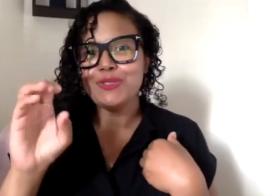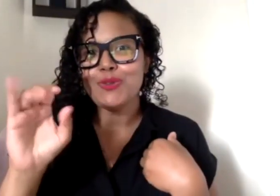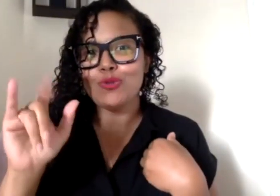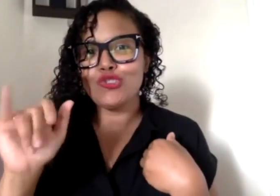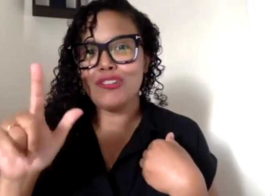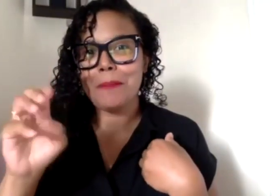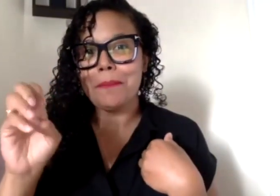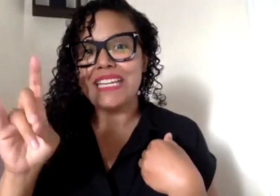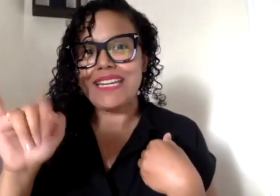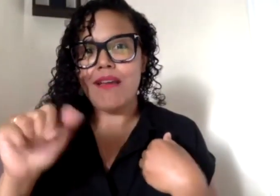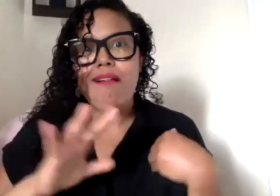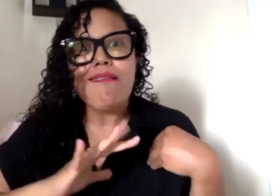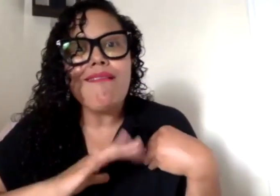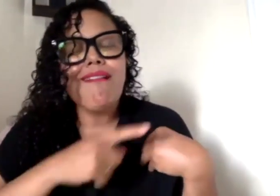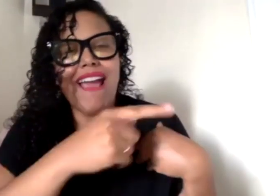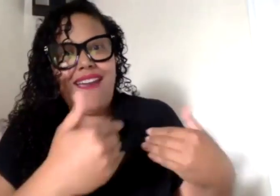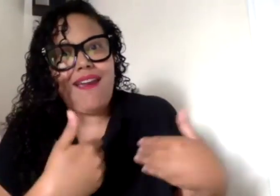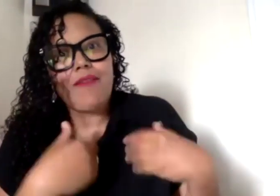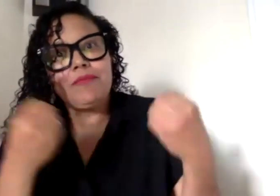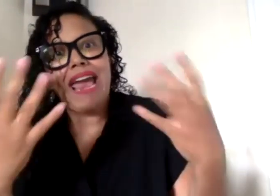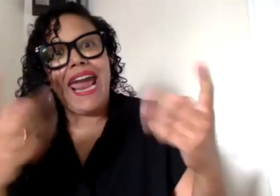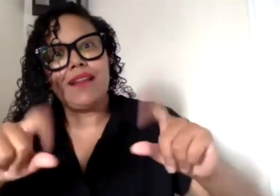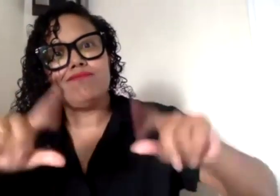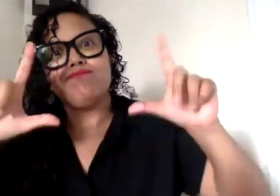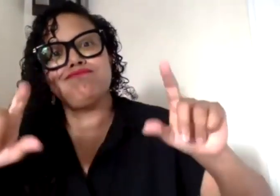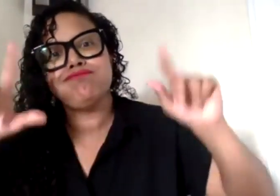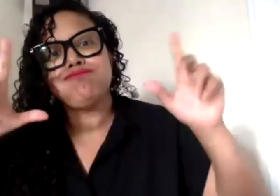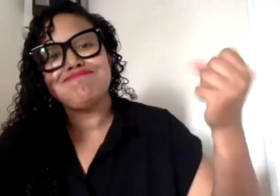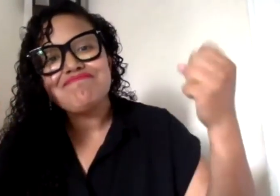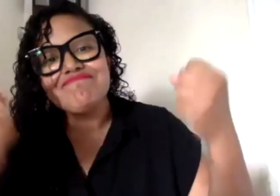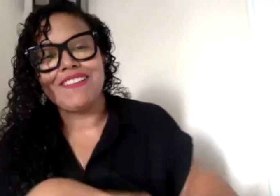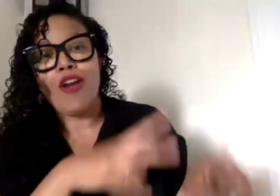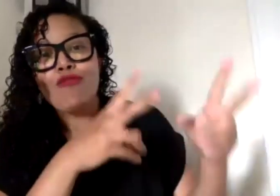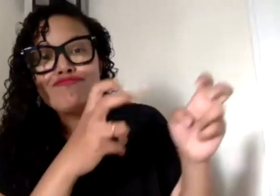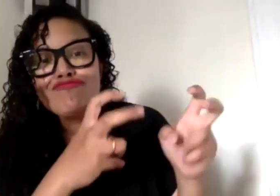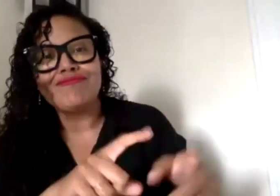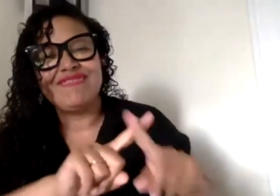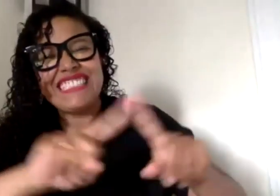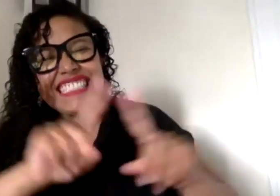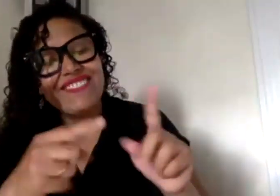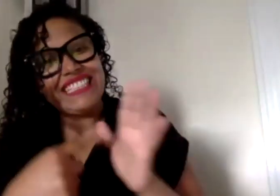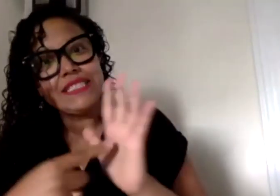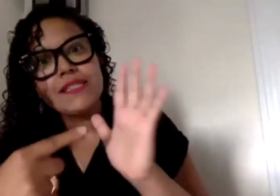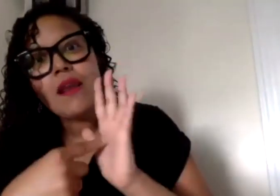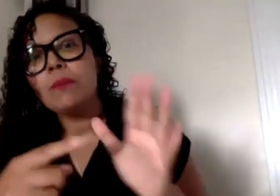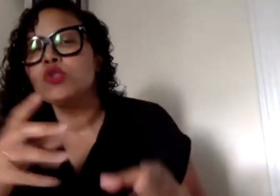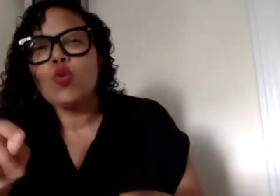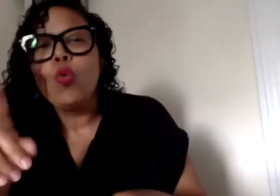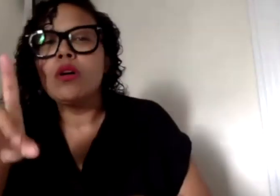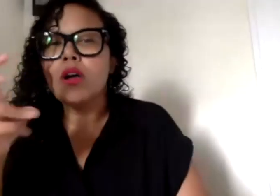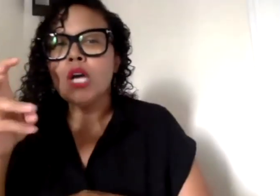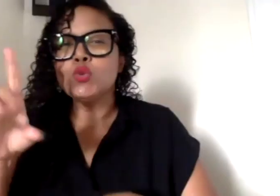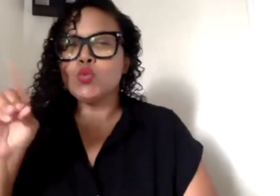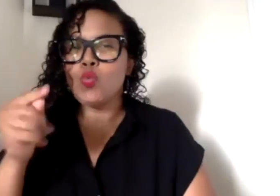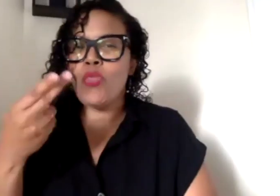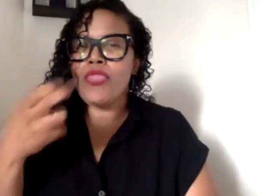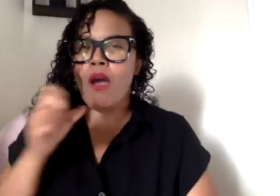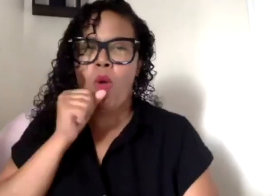some of those scholars and scholarships have that information, social media, using those images that we see